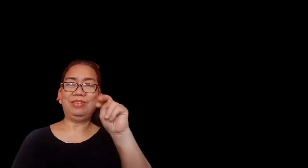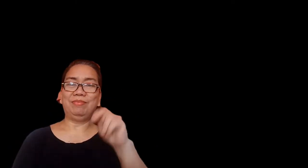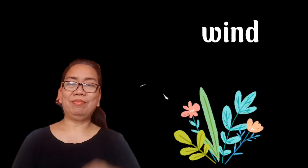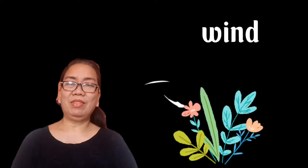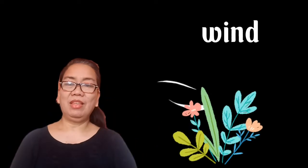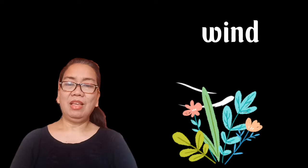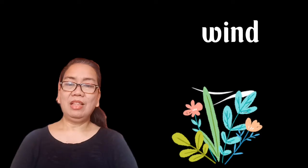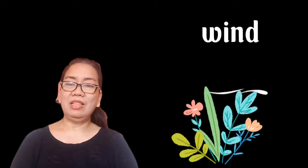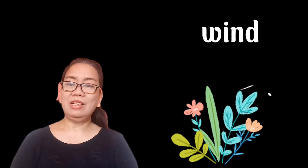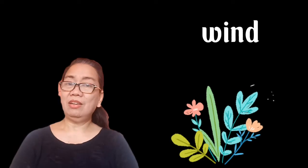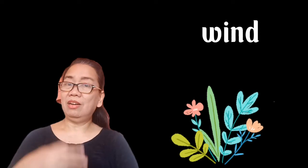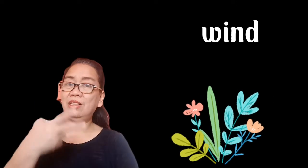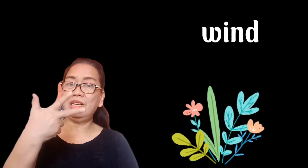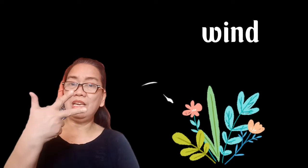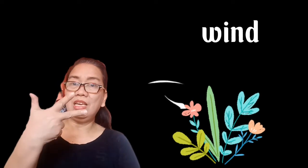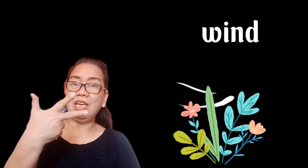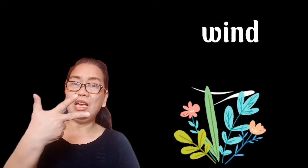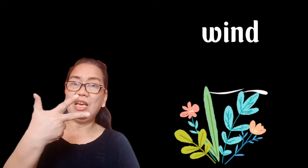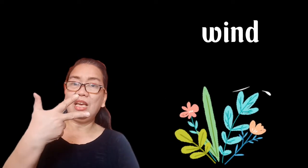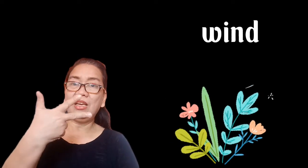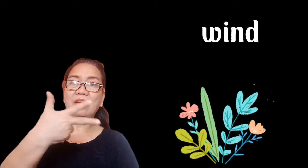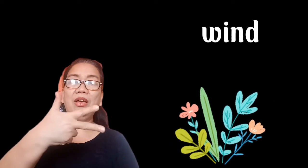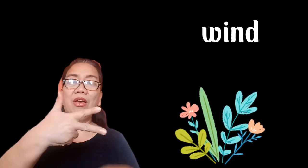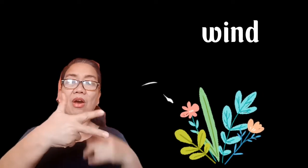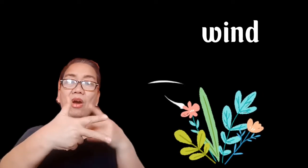pollination. These are three: